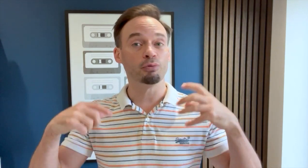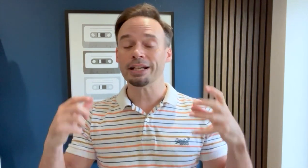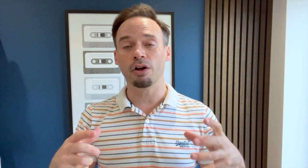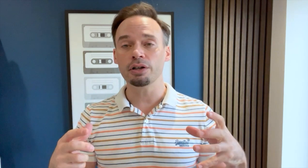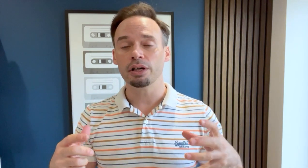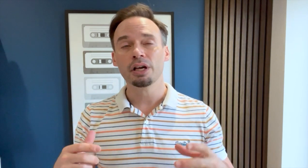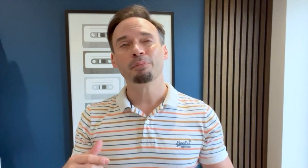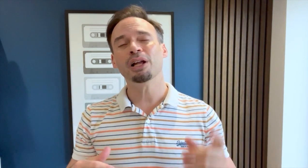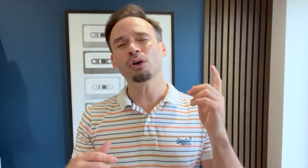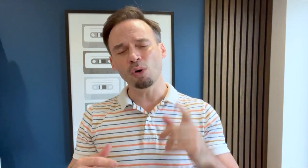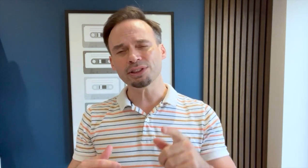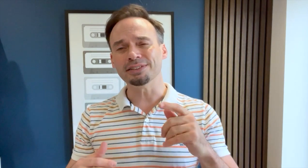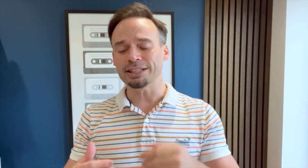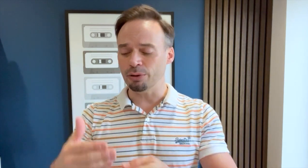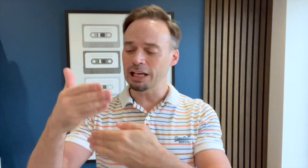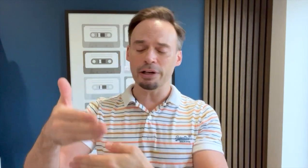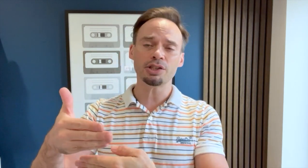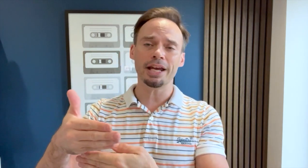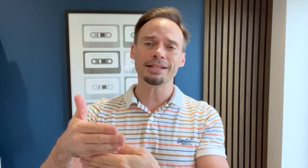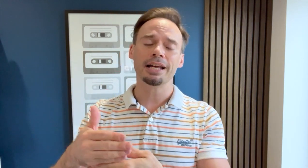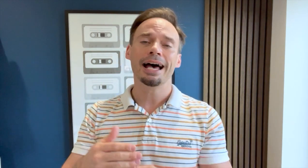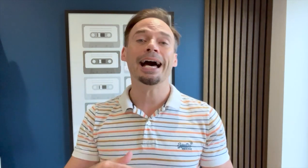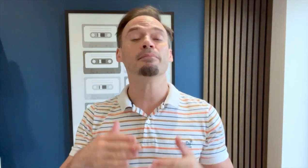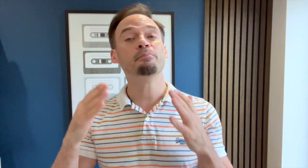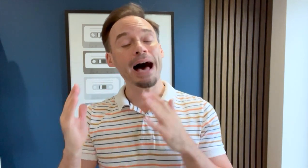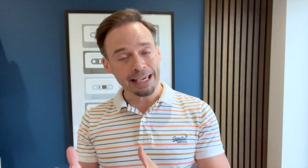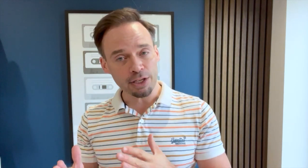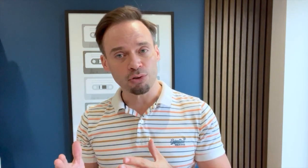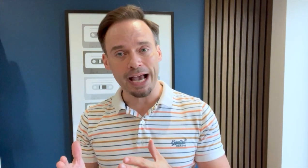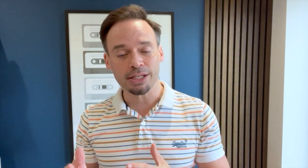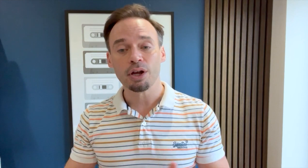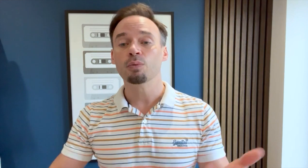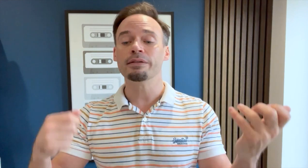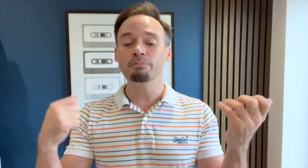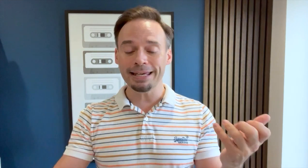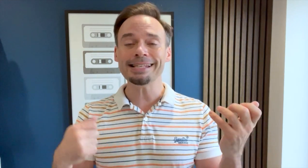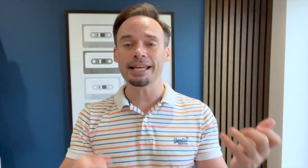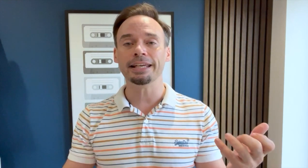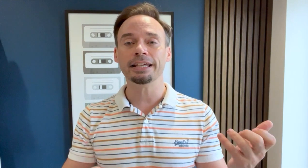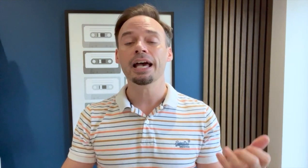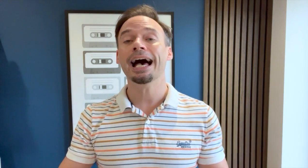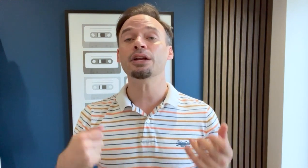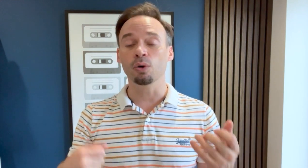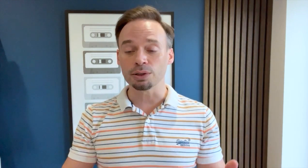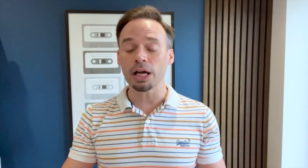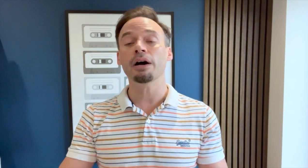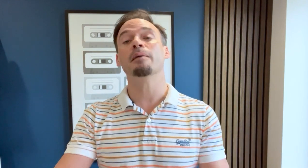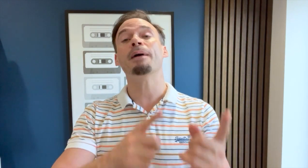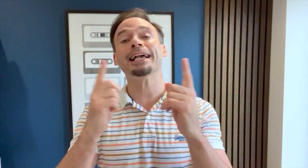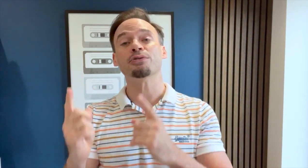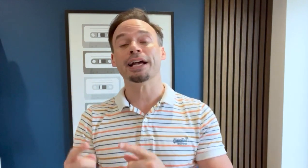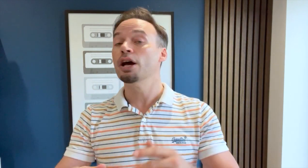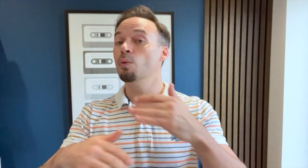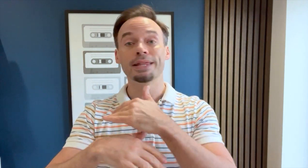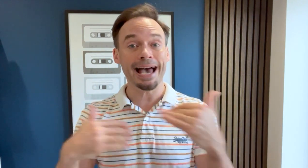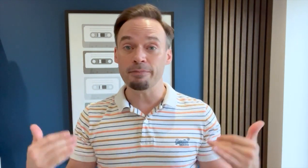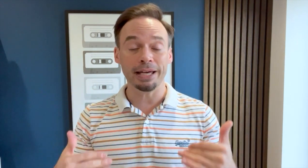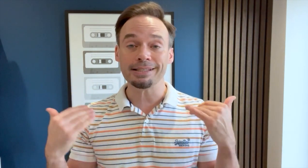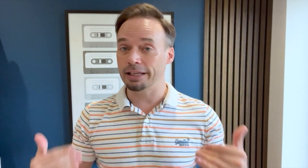read long but i'll also send you lyric sheets and backing tracks with me singing and also a backing track without me singing